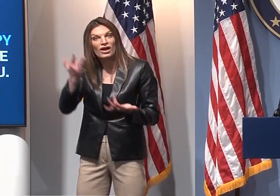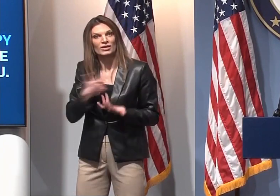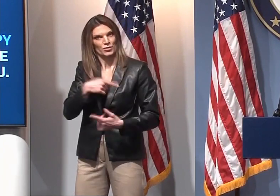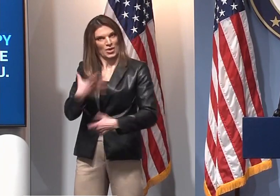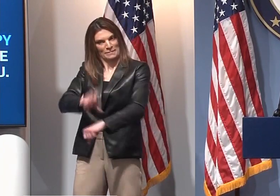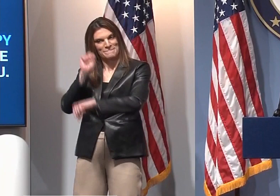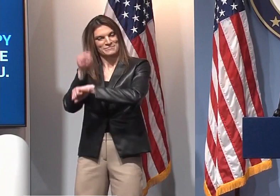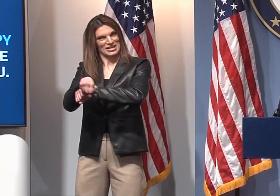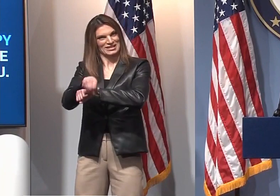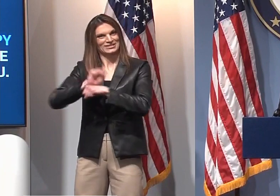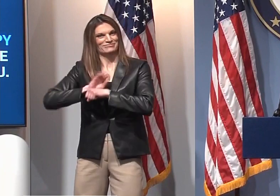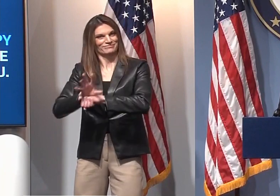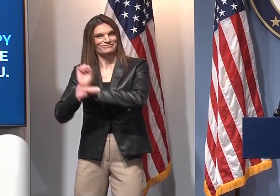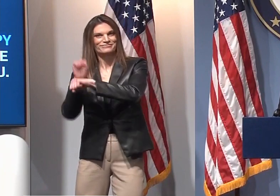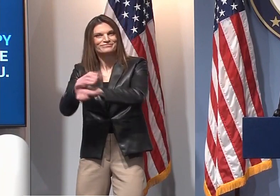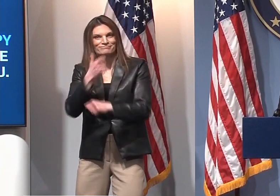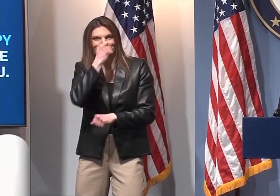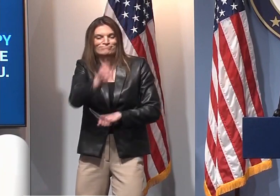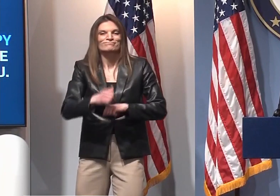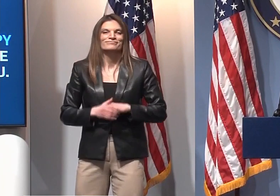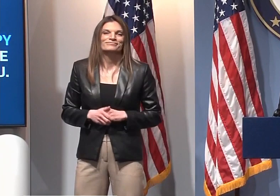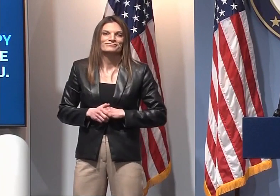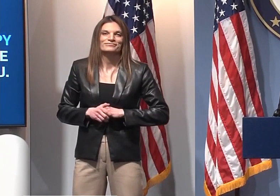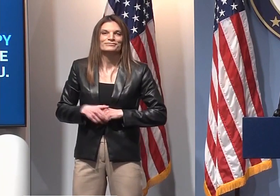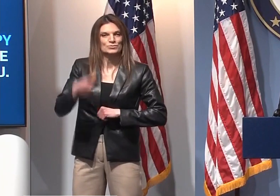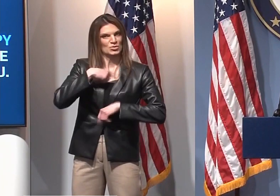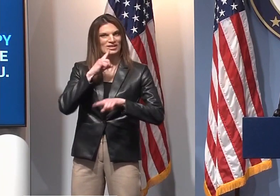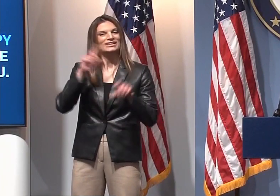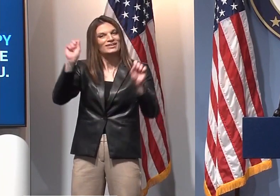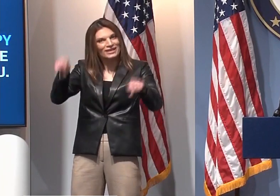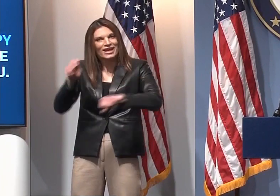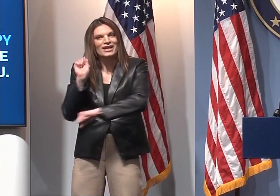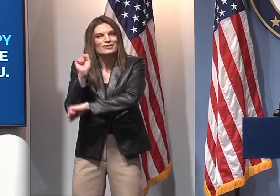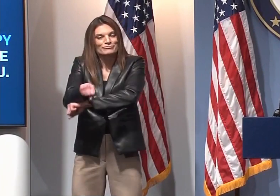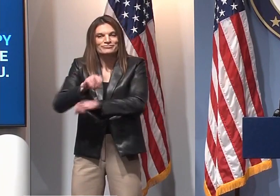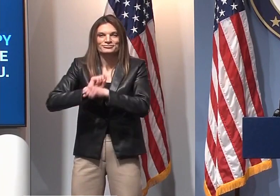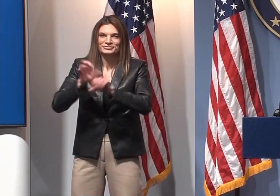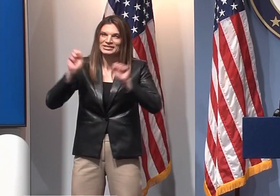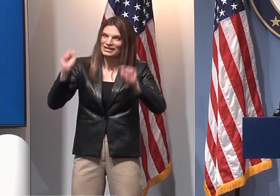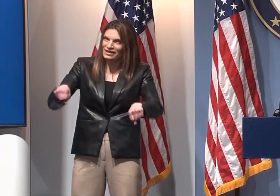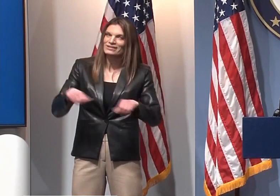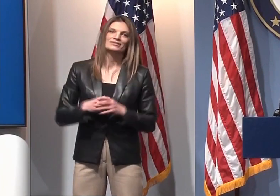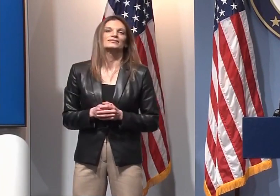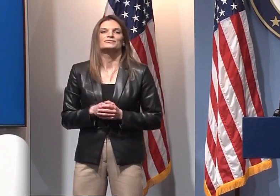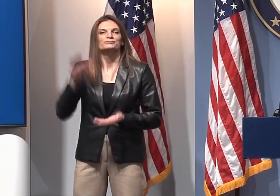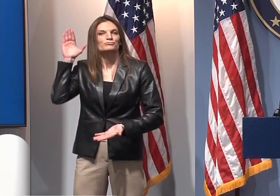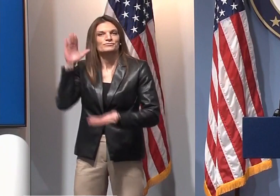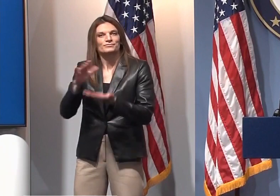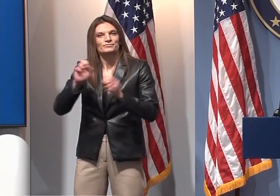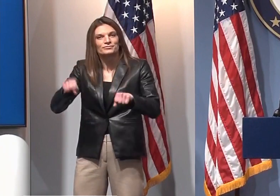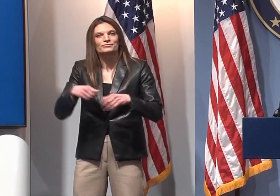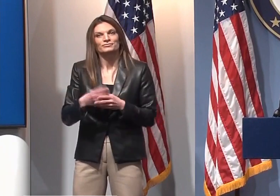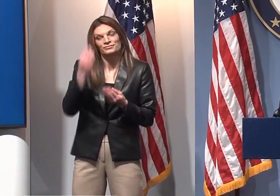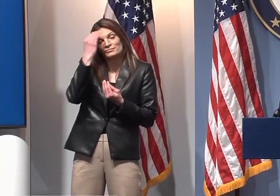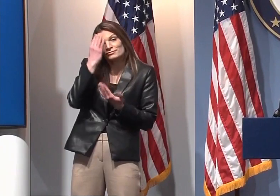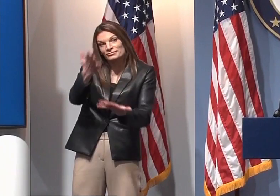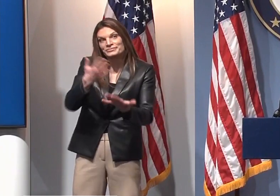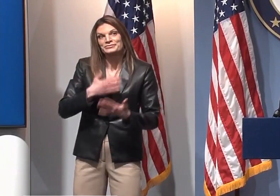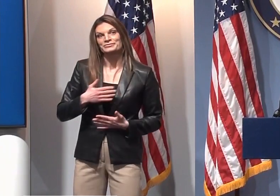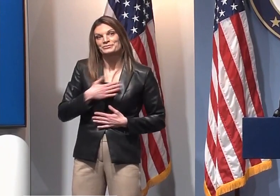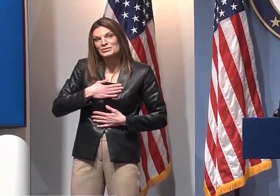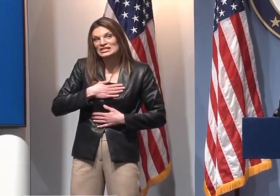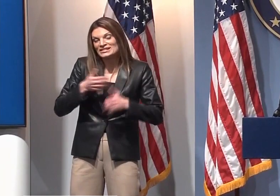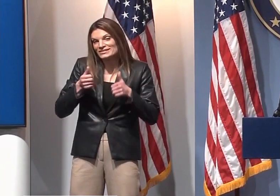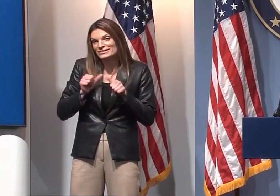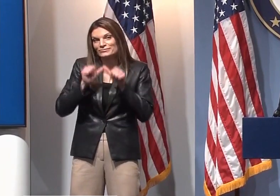Michiganders are used to hard work, and we can beat this virus together. So I'm calling on Michiganders to continue